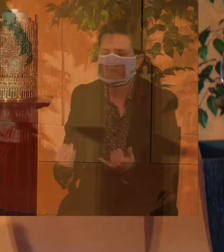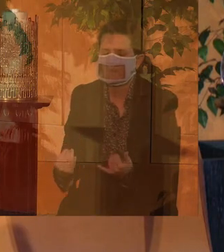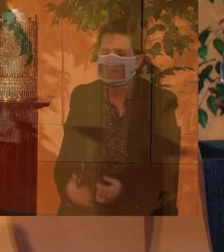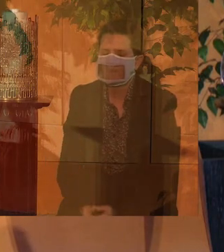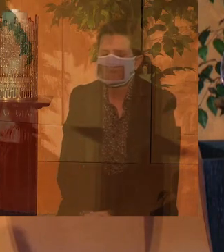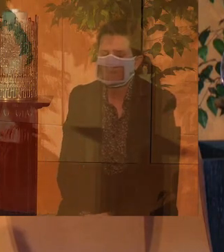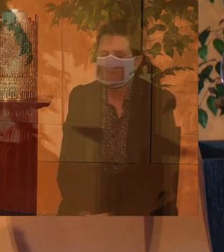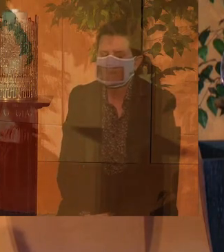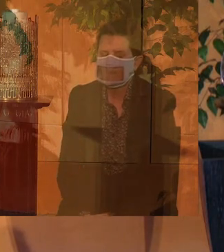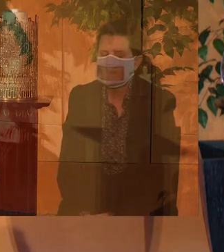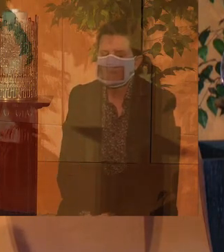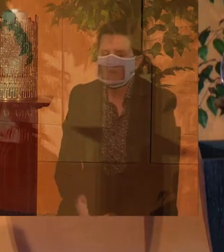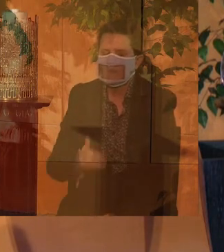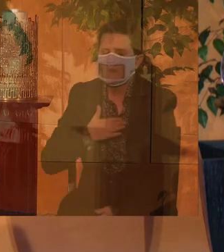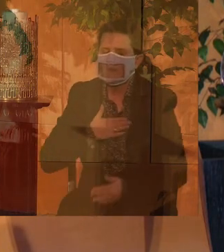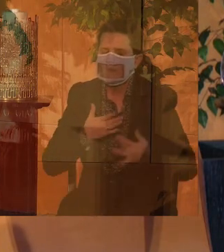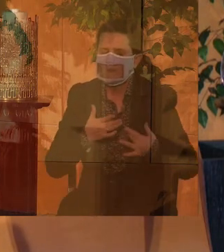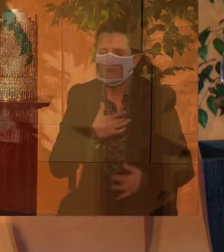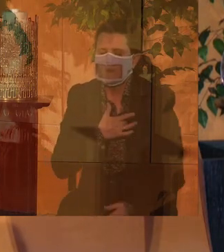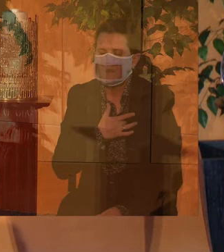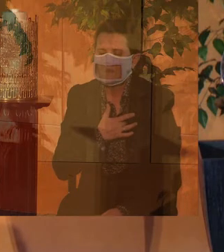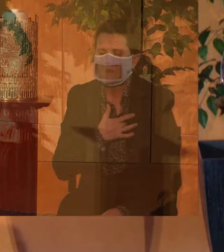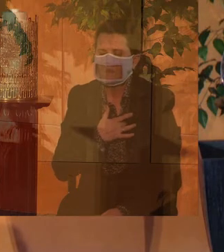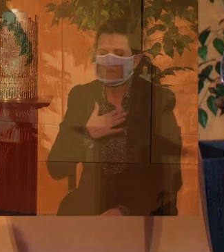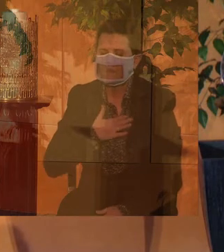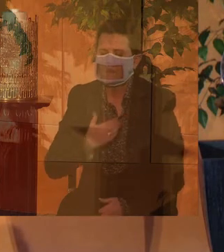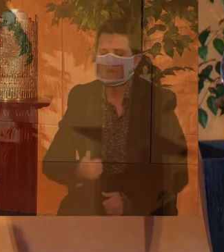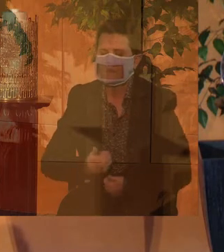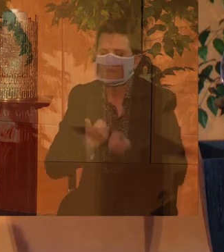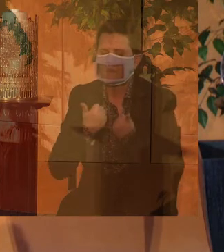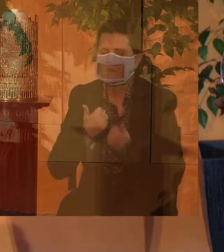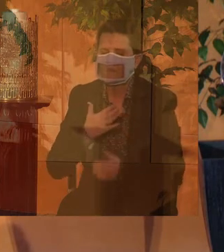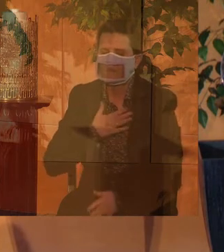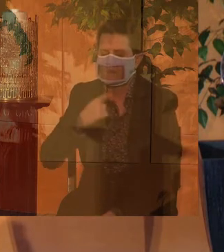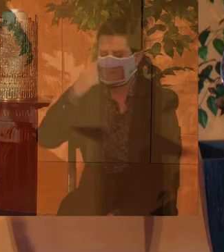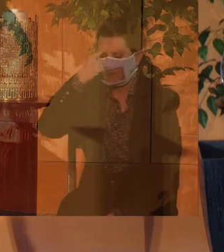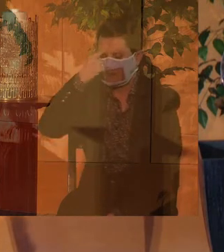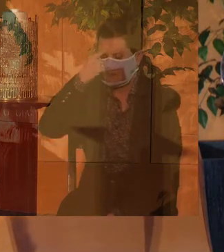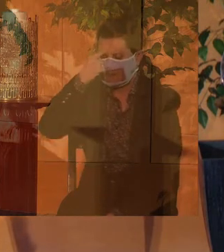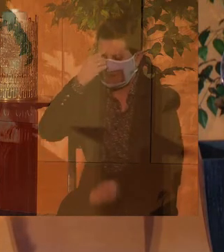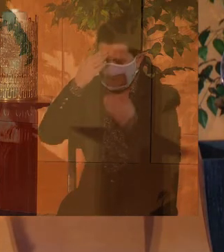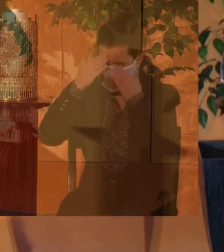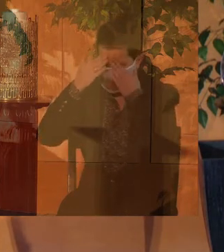I open my heart, my life, my mind for that breakthrough realization